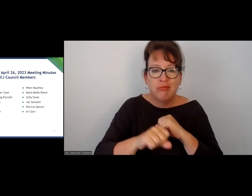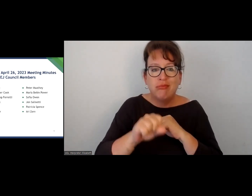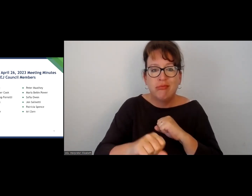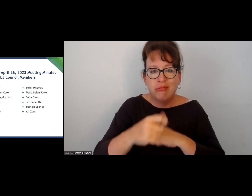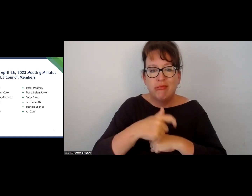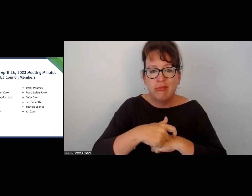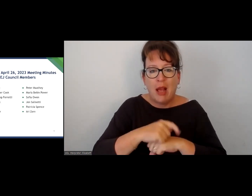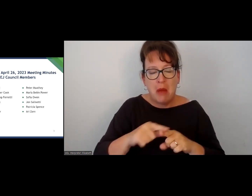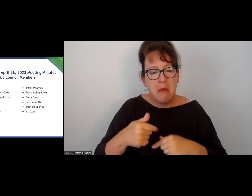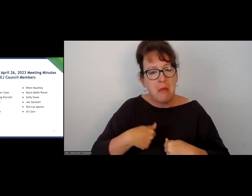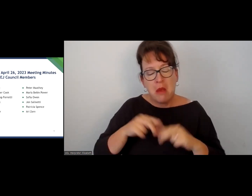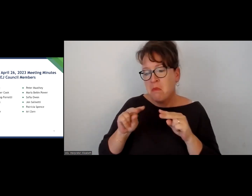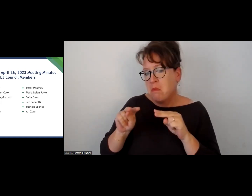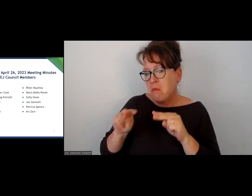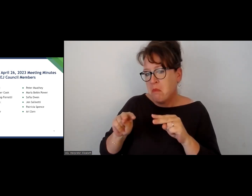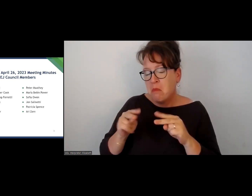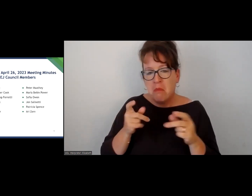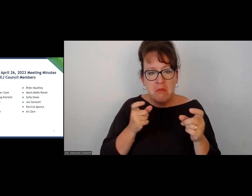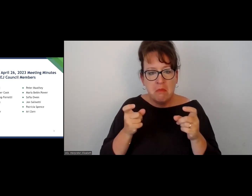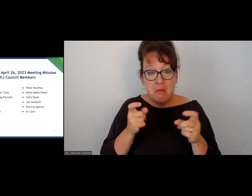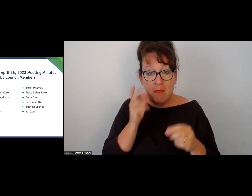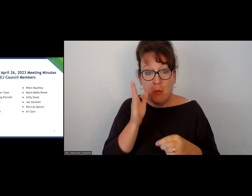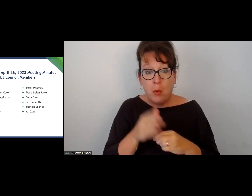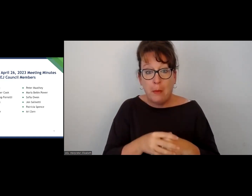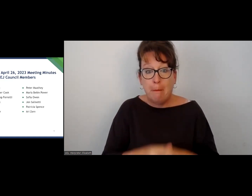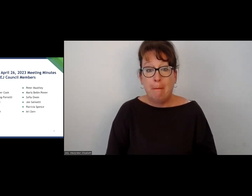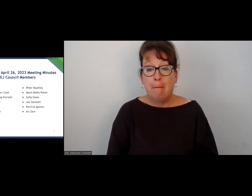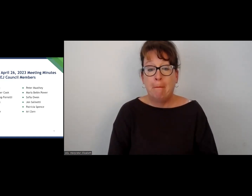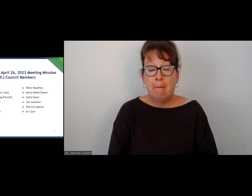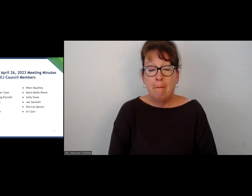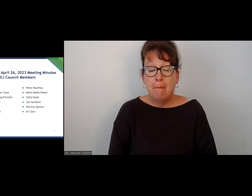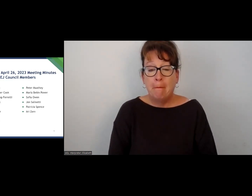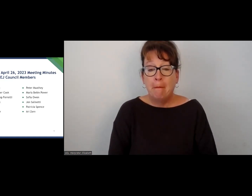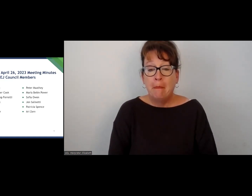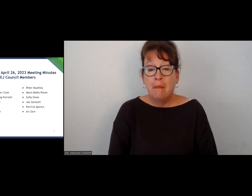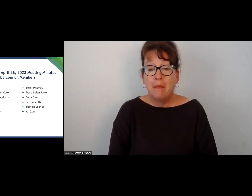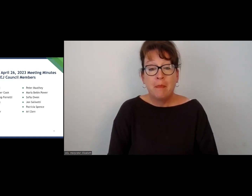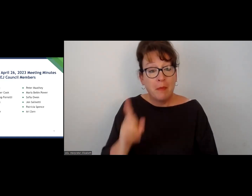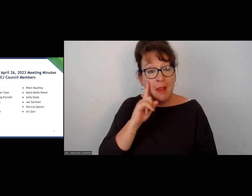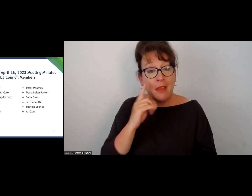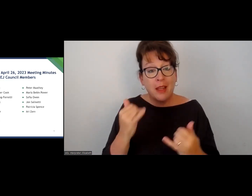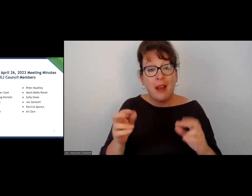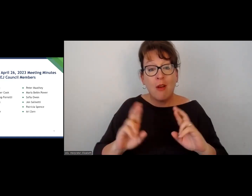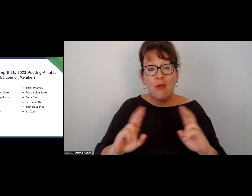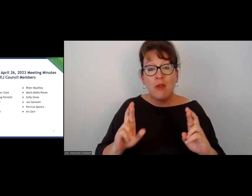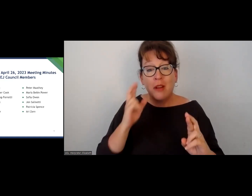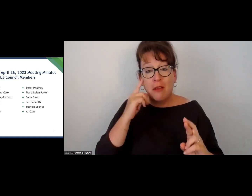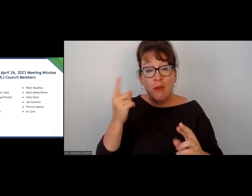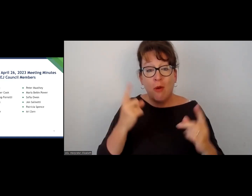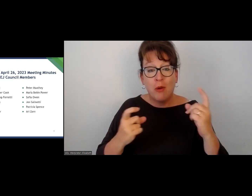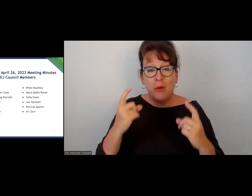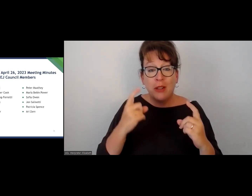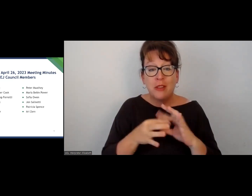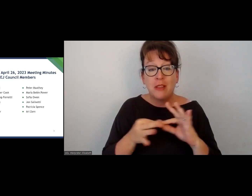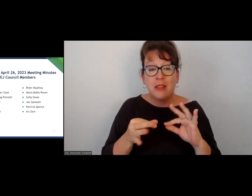time during that time. So I think we're ready for questions and comments from the